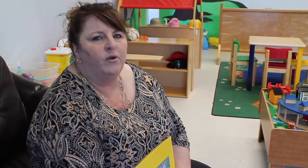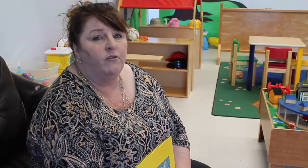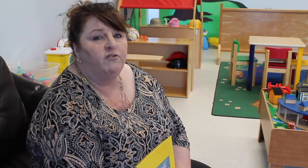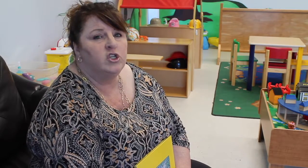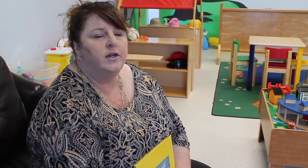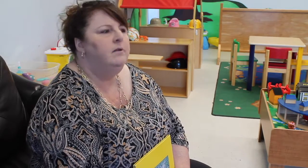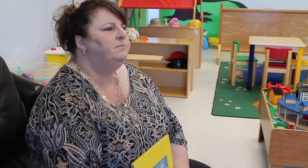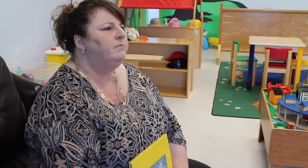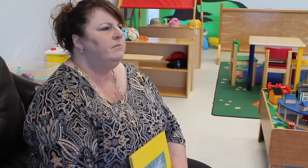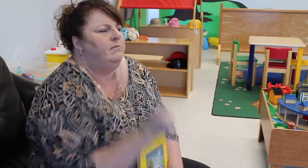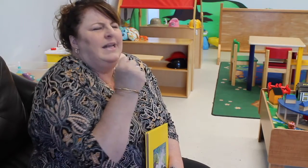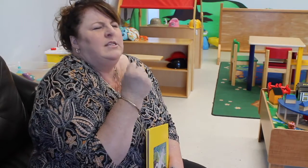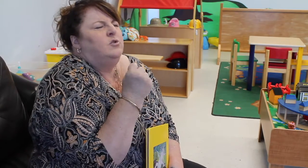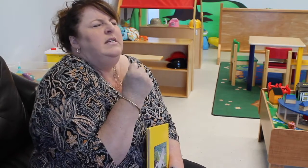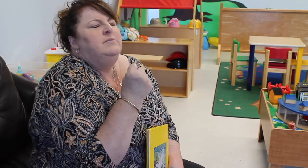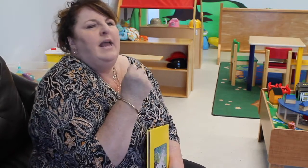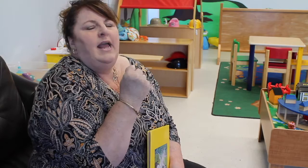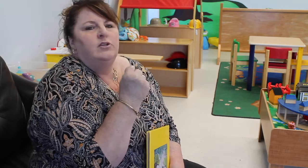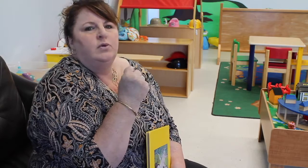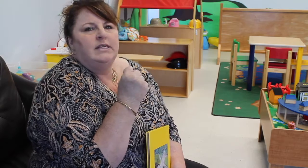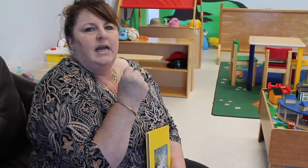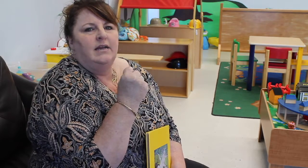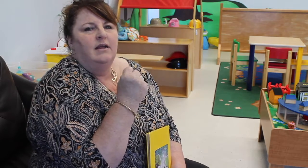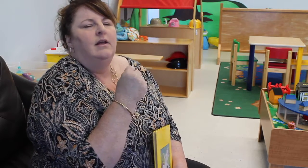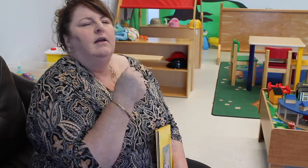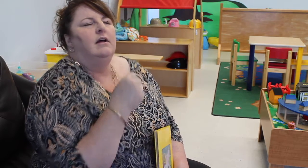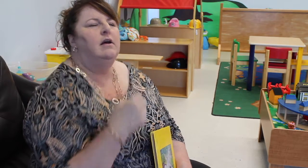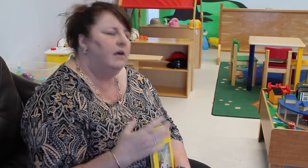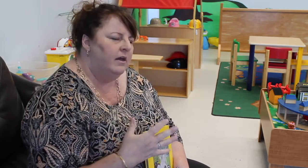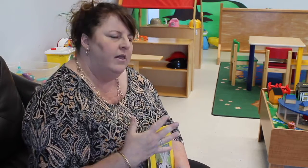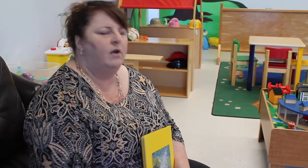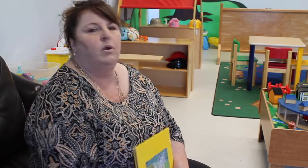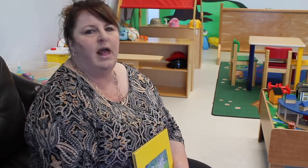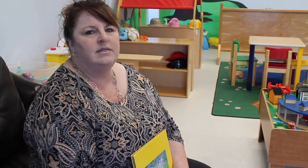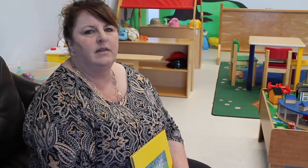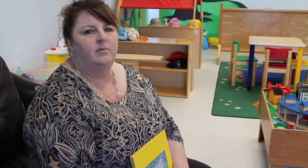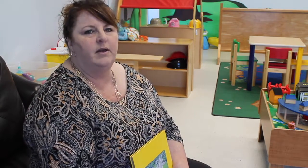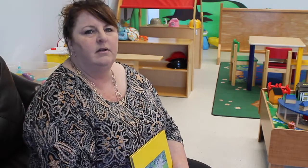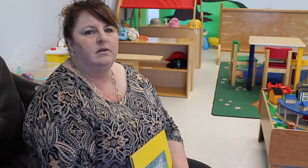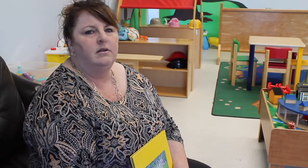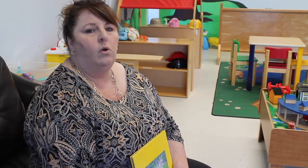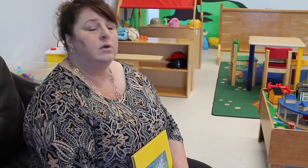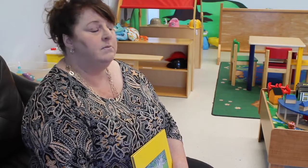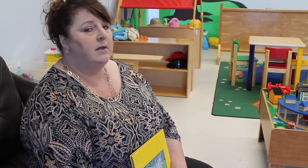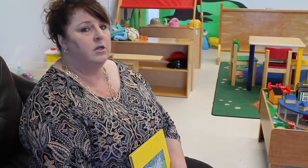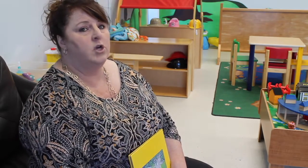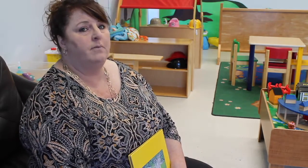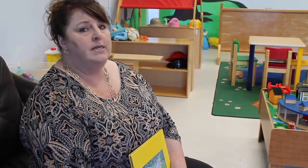or frustrated, I squeeze my hands really tight, and then I relax a little bit. Or sometimes I'll try my deep